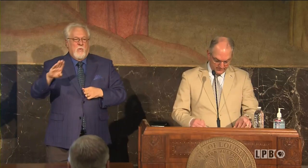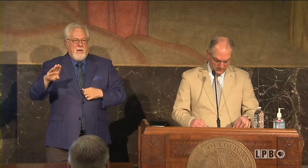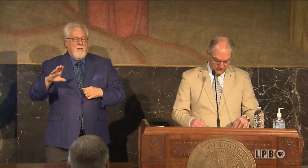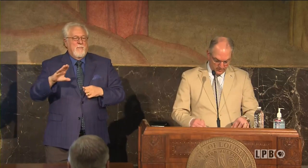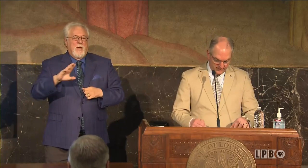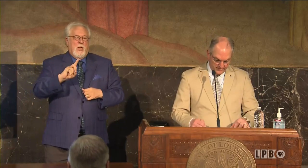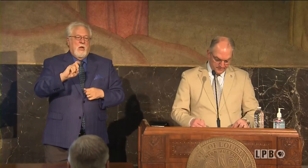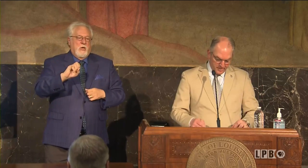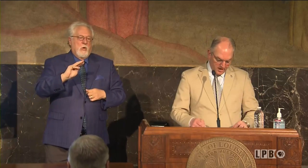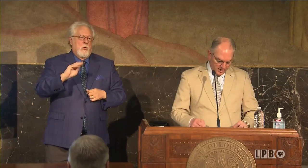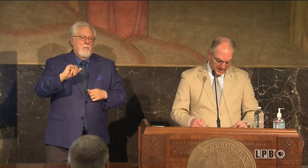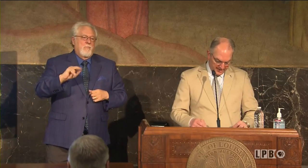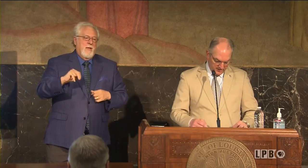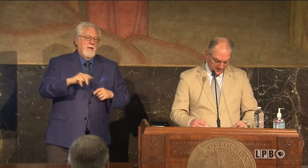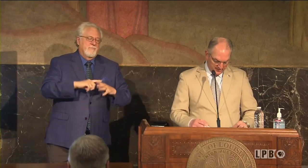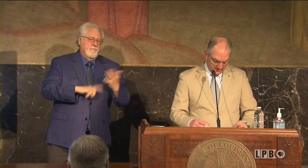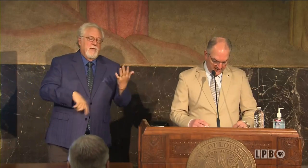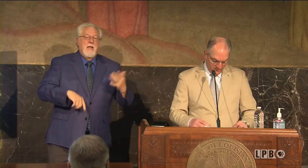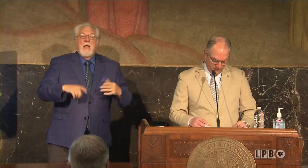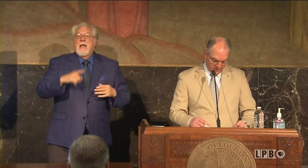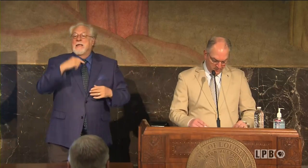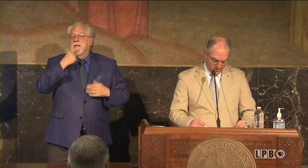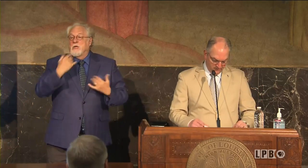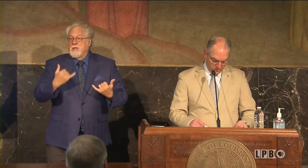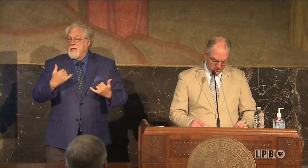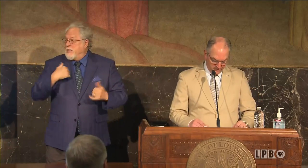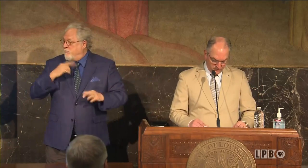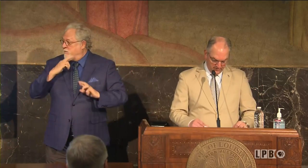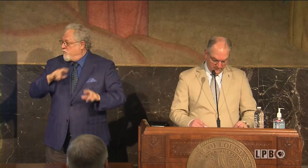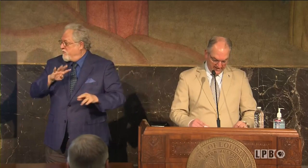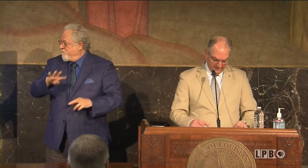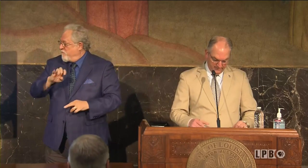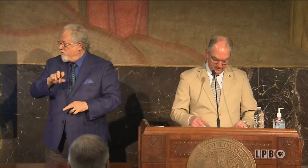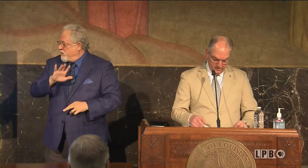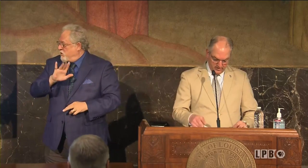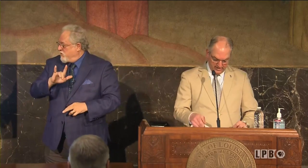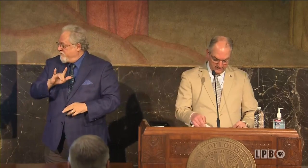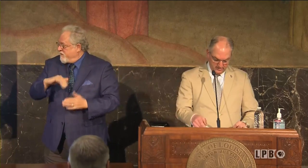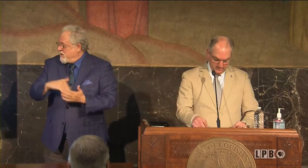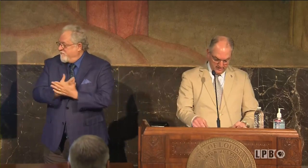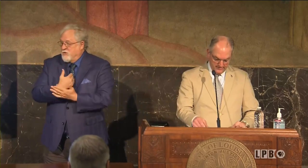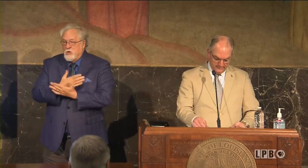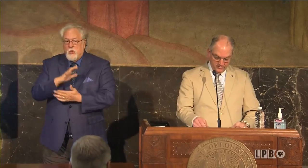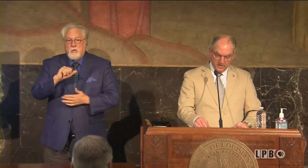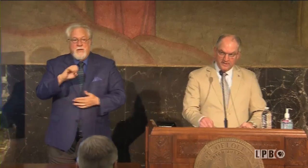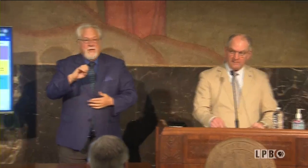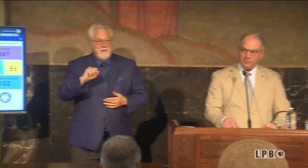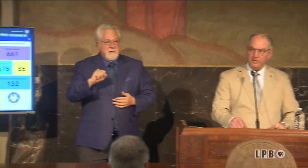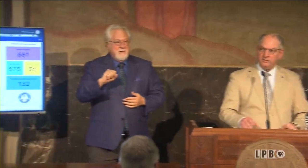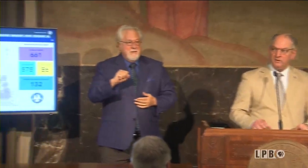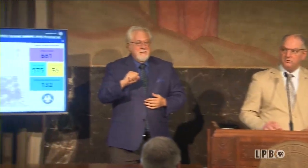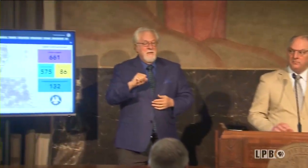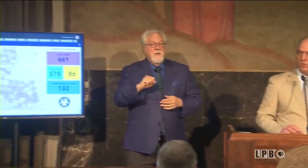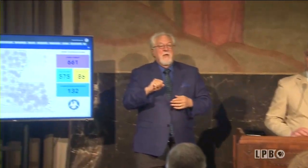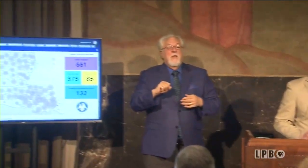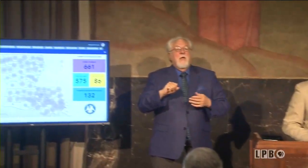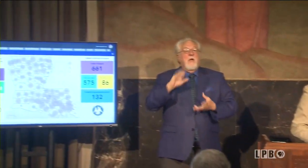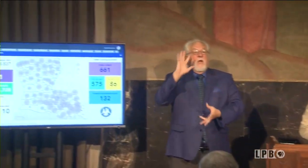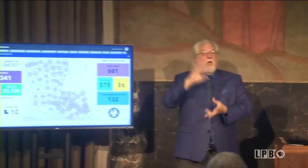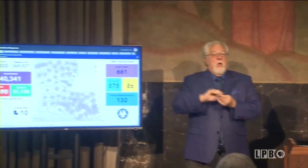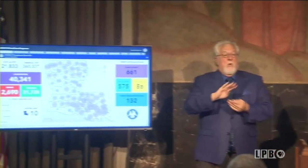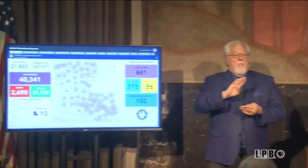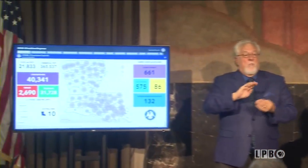site and so forth. I can tell you today we're reporting 425 new cases. That brings us to more